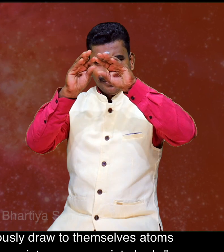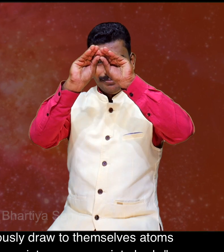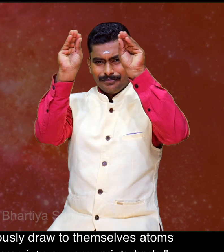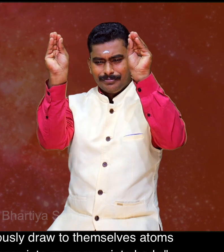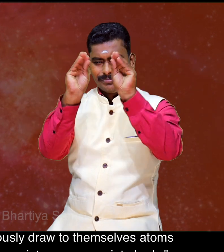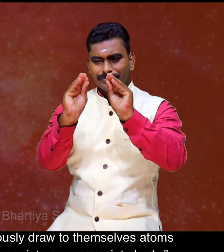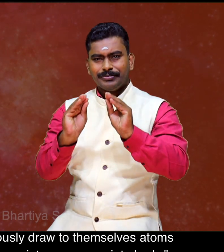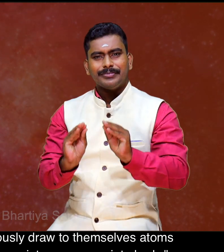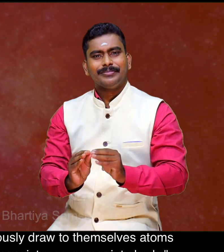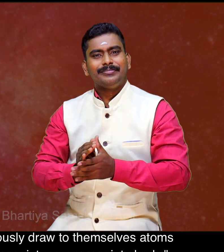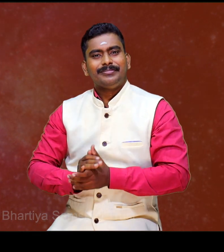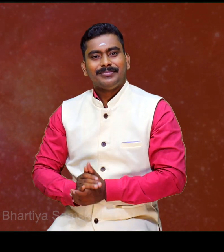an appropriate body.